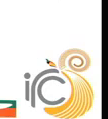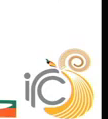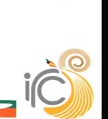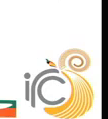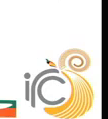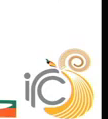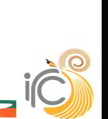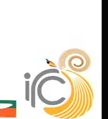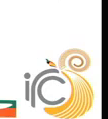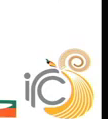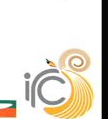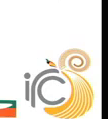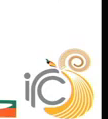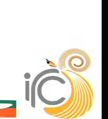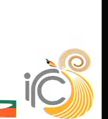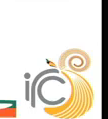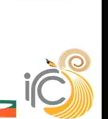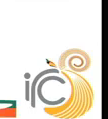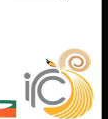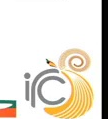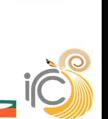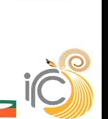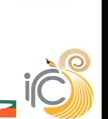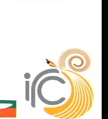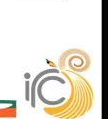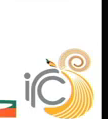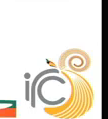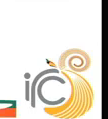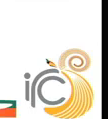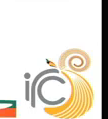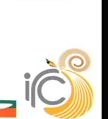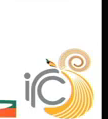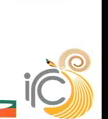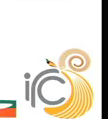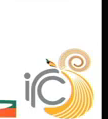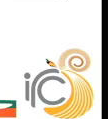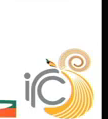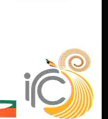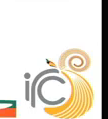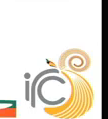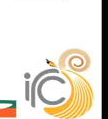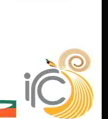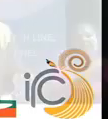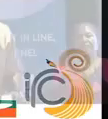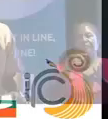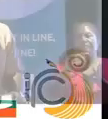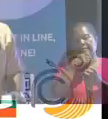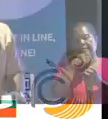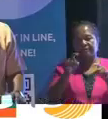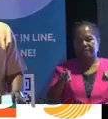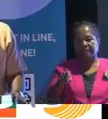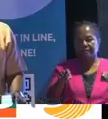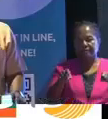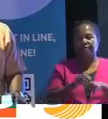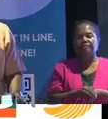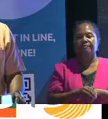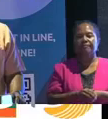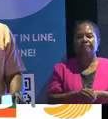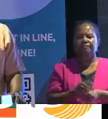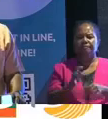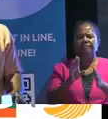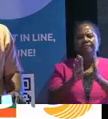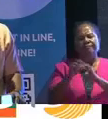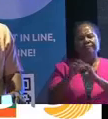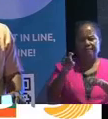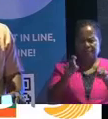Salary is calculated according to non-resident and resident status of the person, duration of his or her stay in